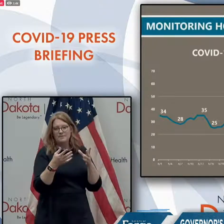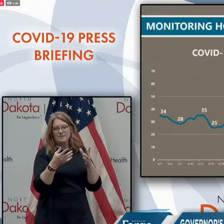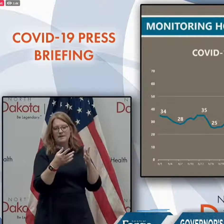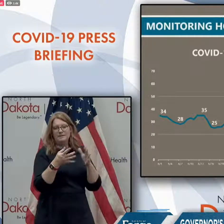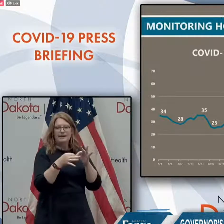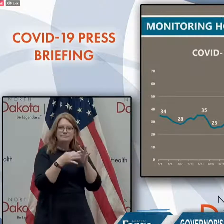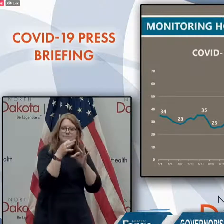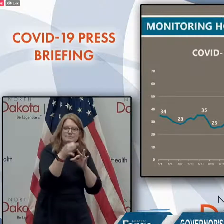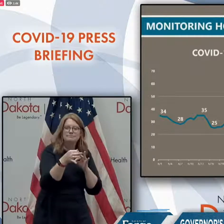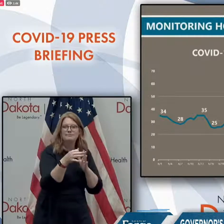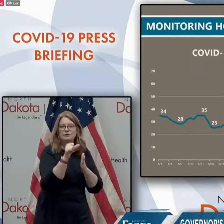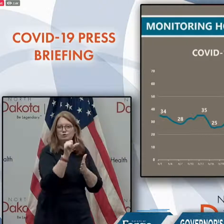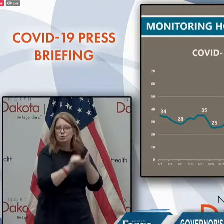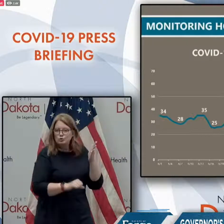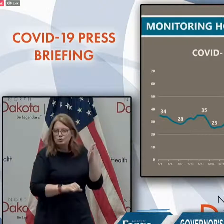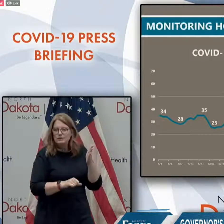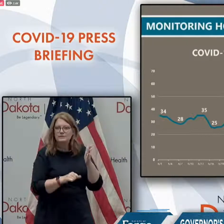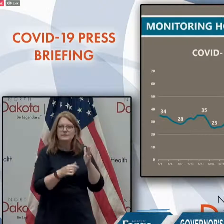surgeries or deferred